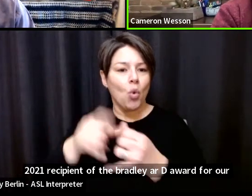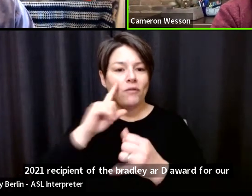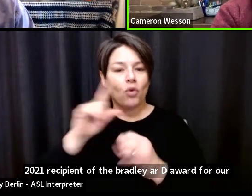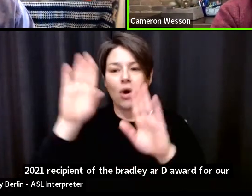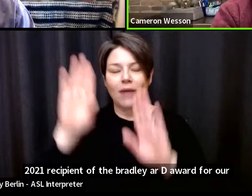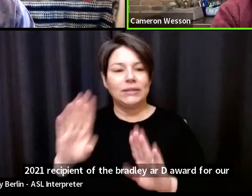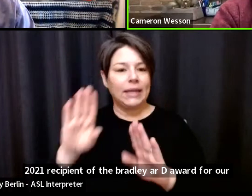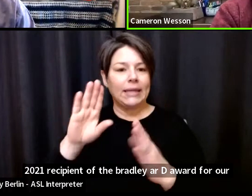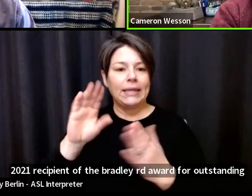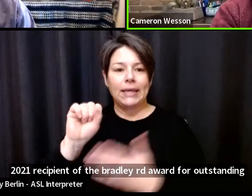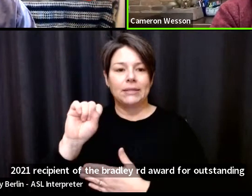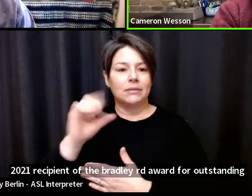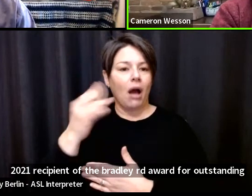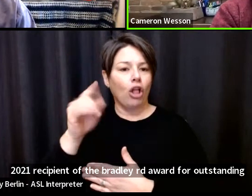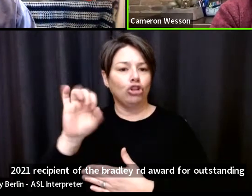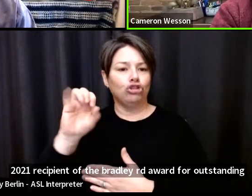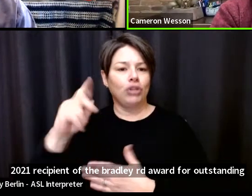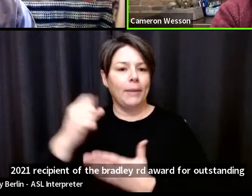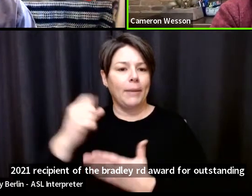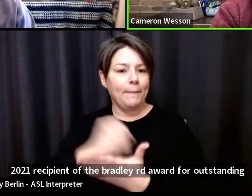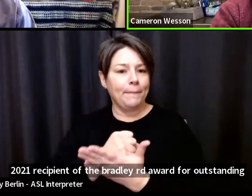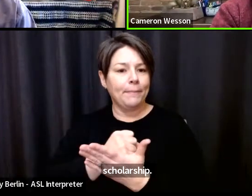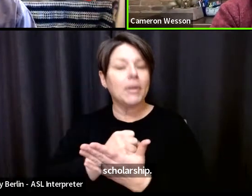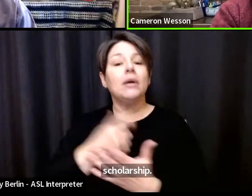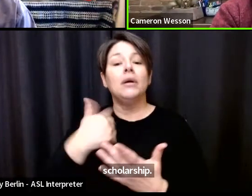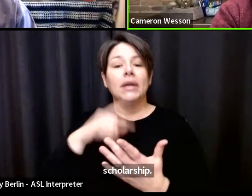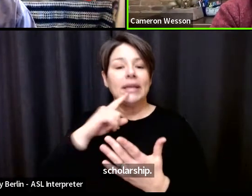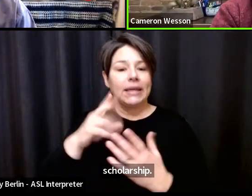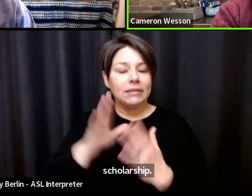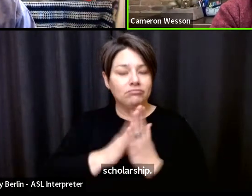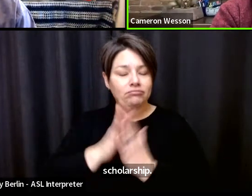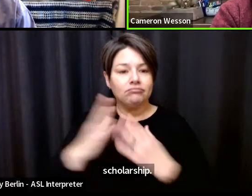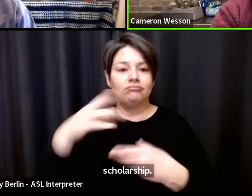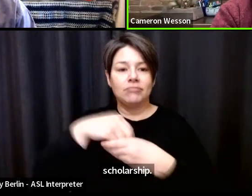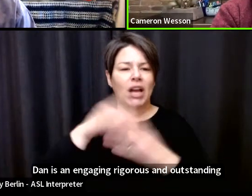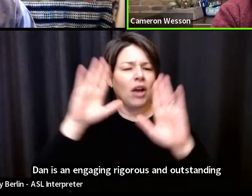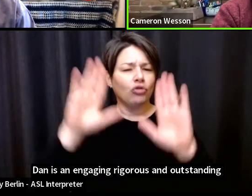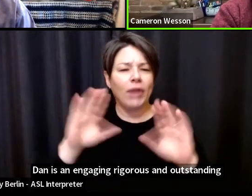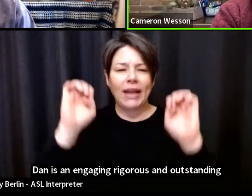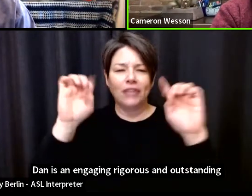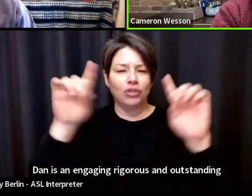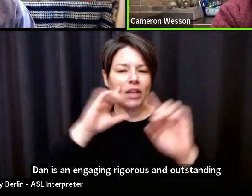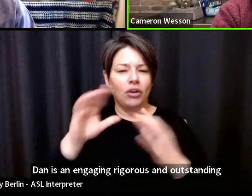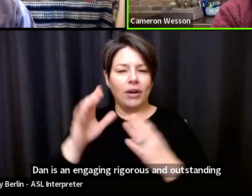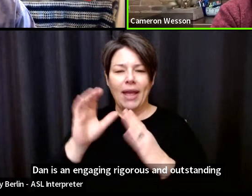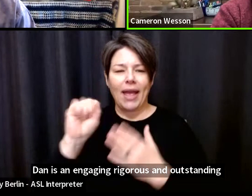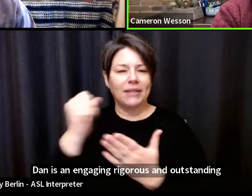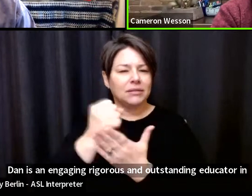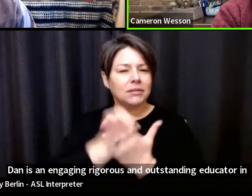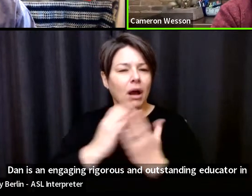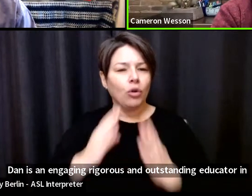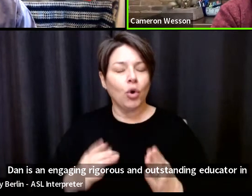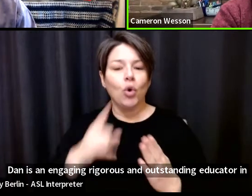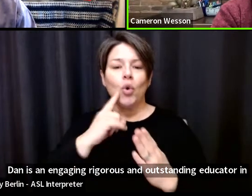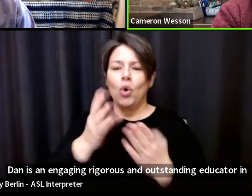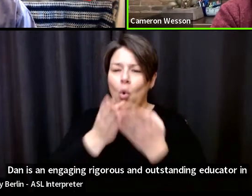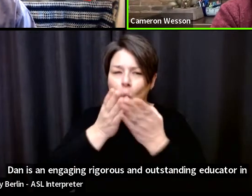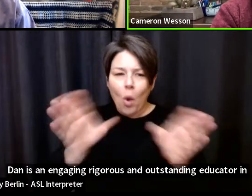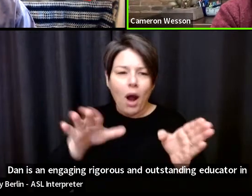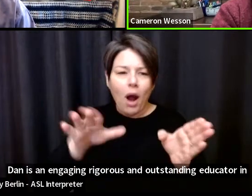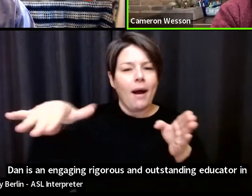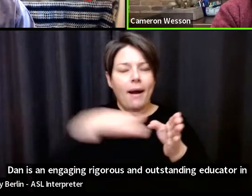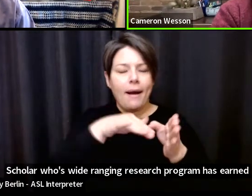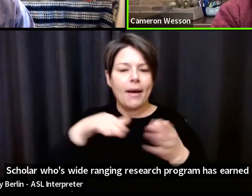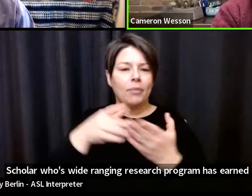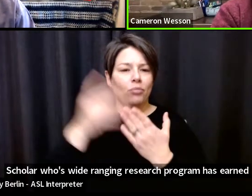Scholarship. Dan is an engaging, rigorous, and outstanding educator and scholar whose wide-ranging research program